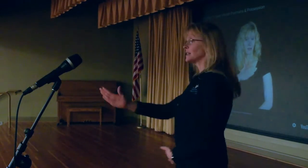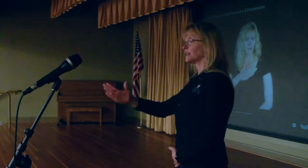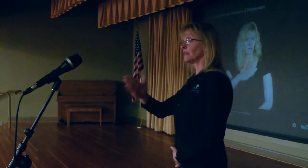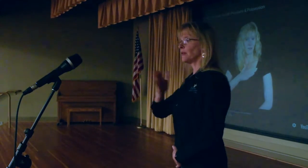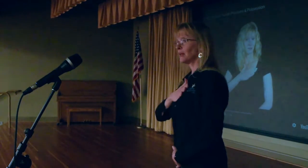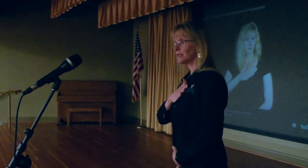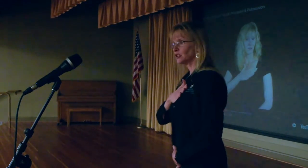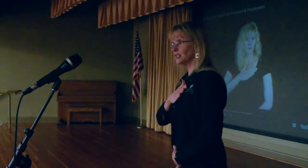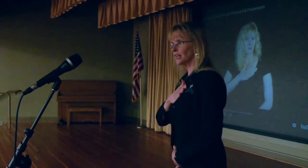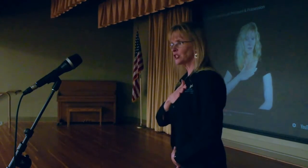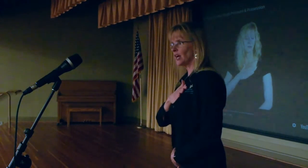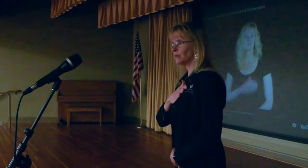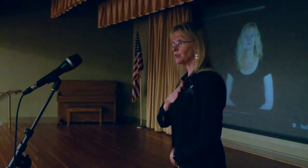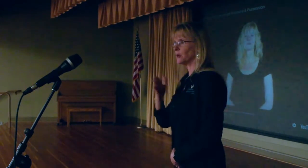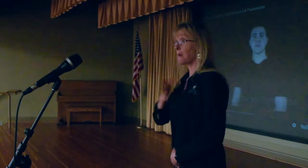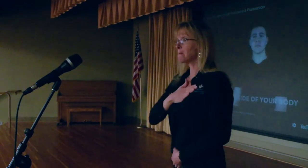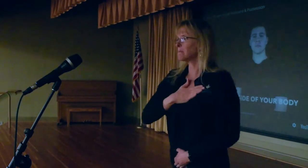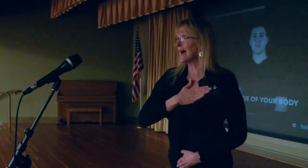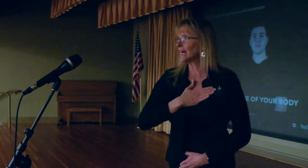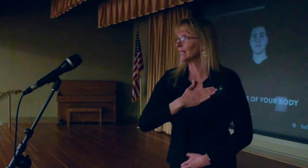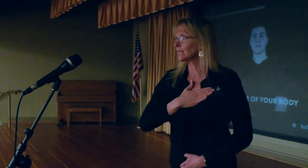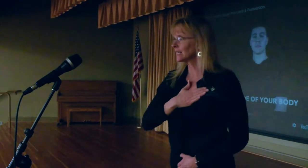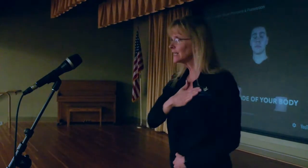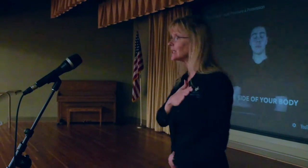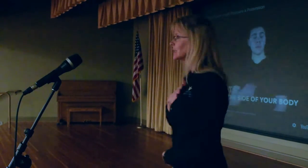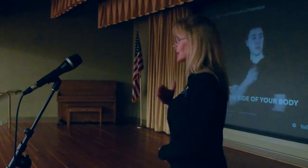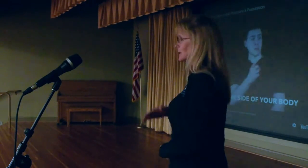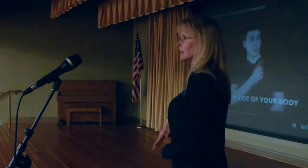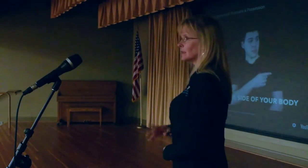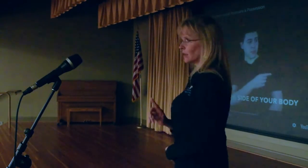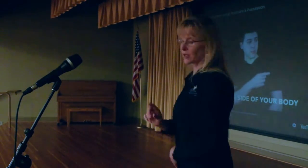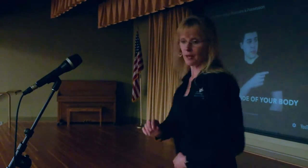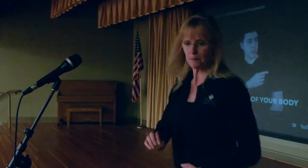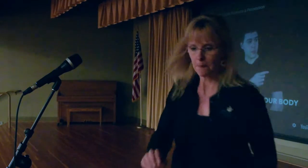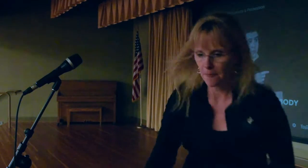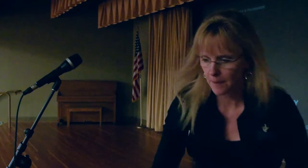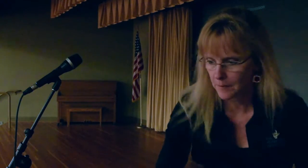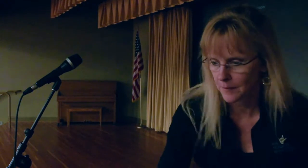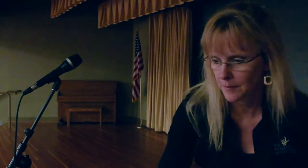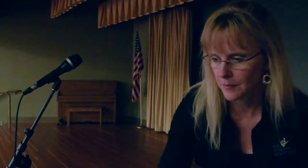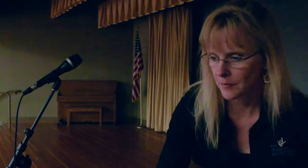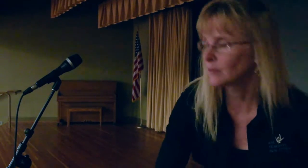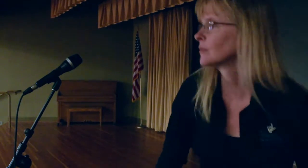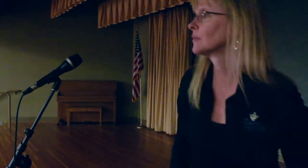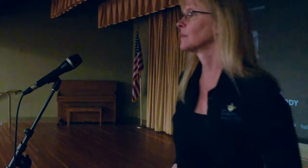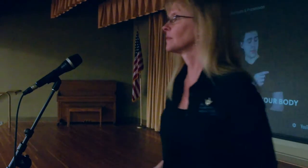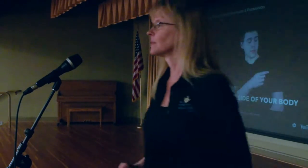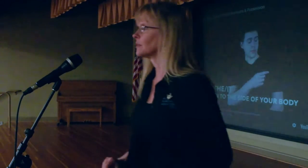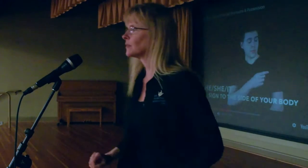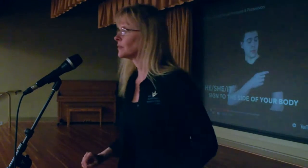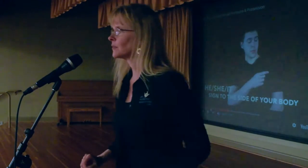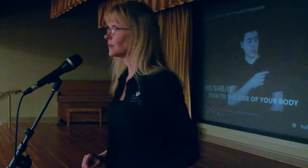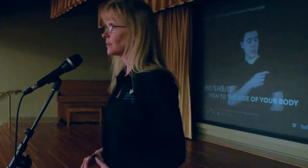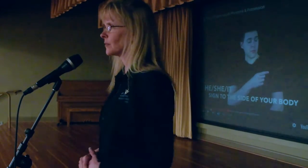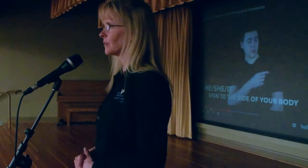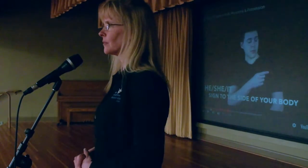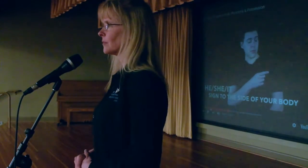Possessive, just like a child would do. Mine. Okay? Is that the same as mine?